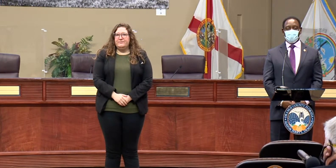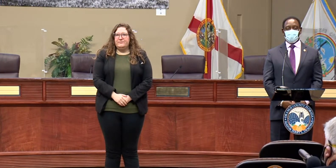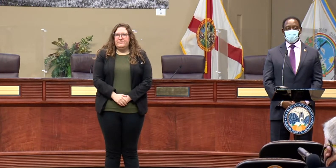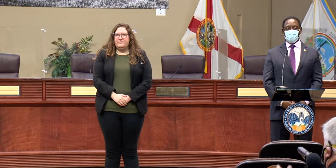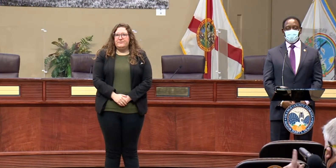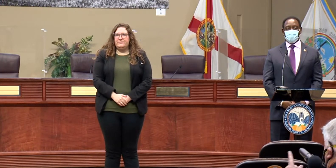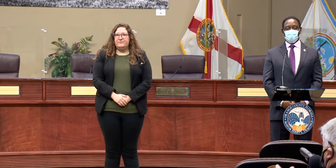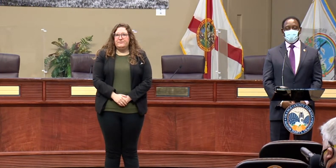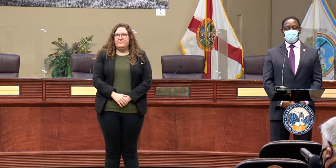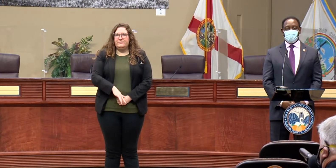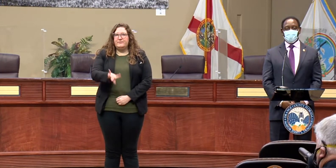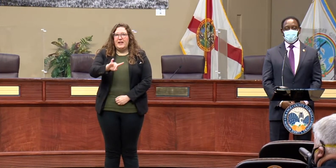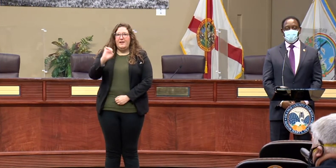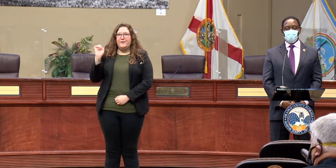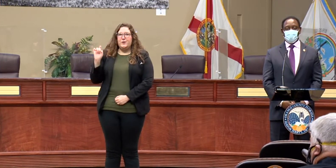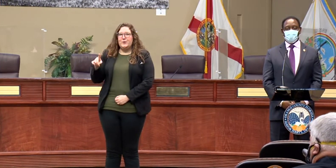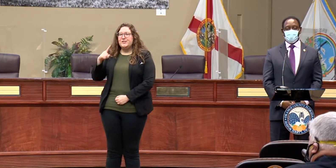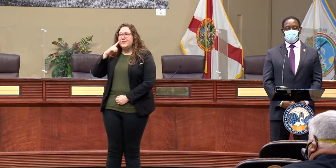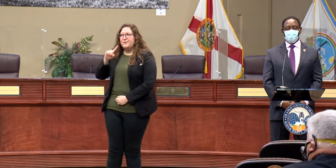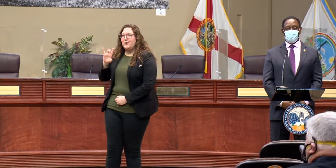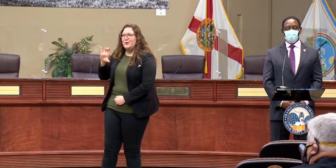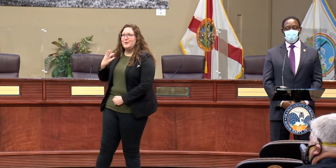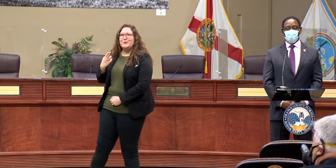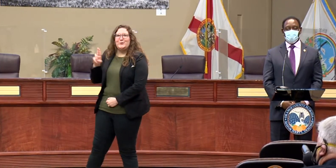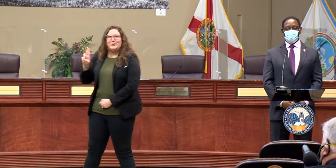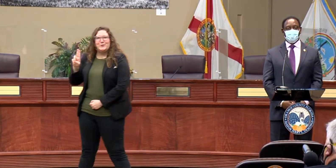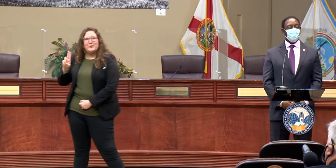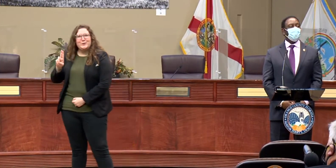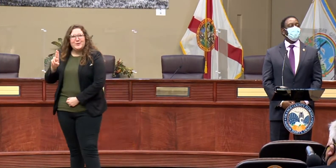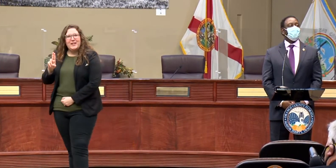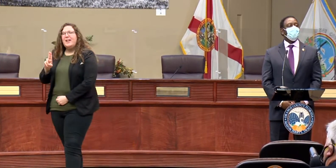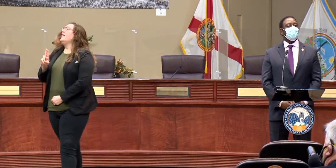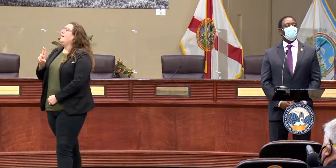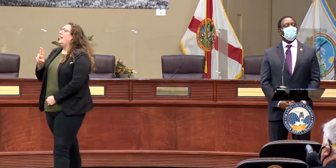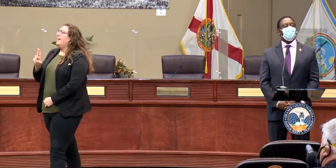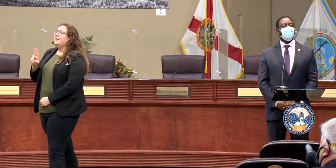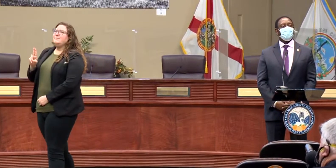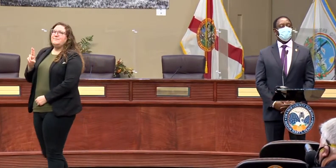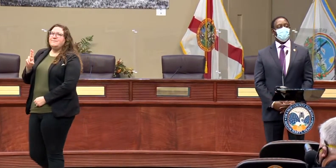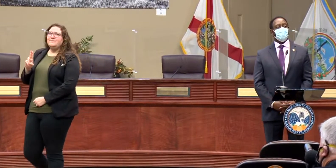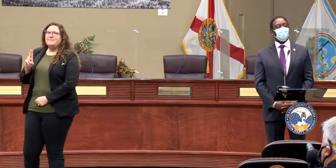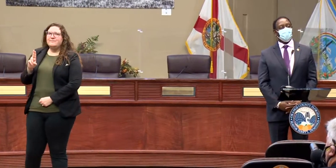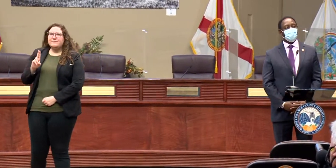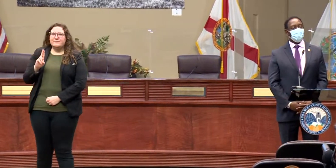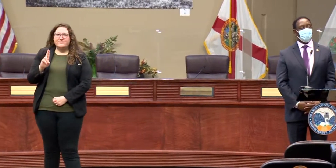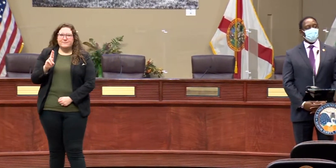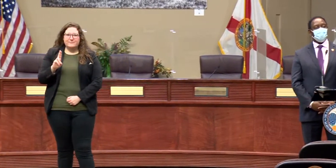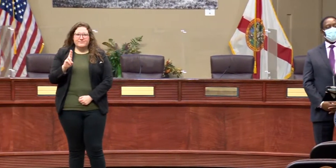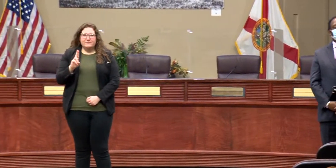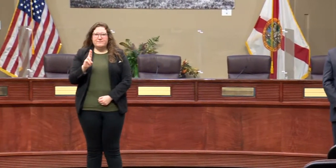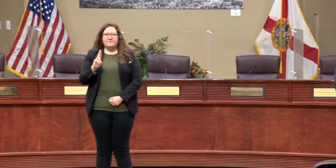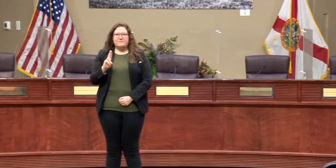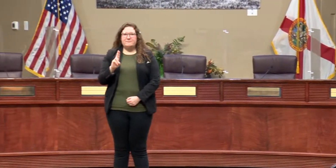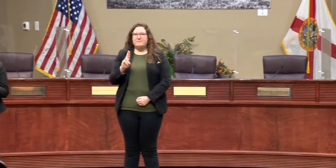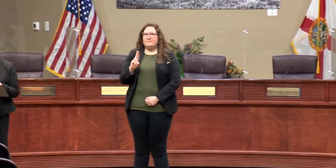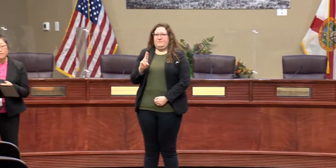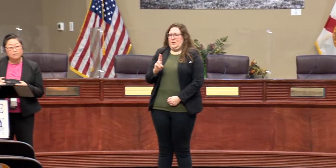that? This is for Alvina Chu. Alvina, what do you make of the